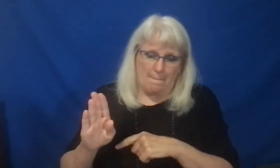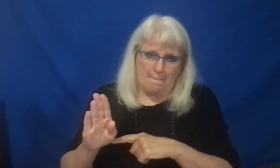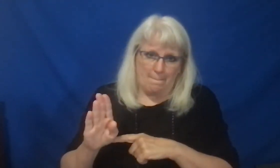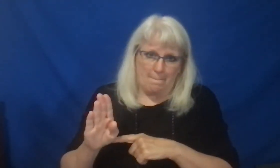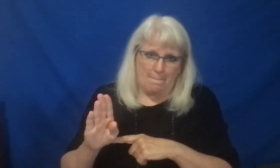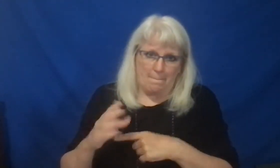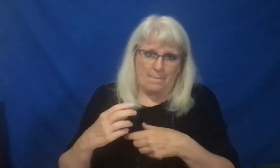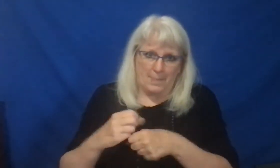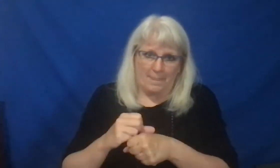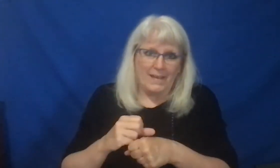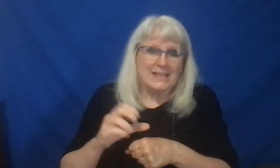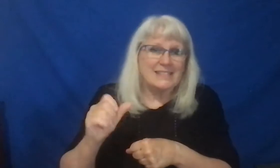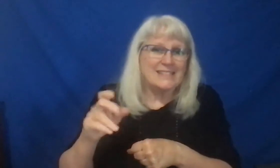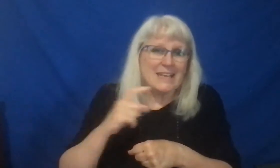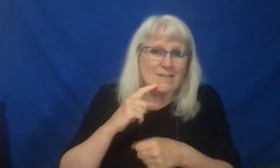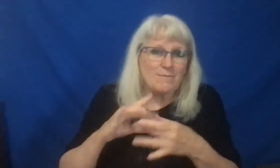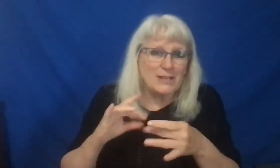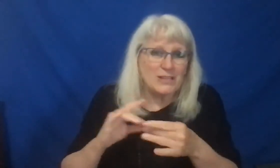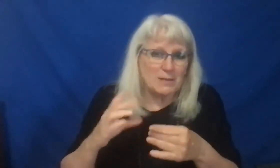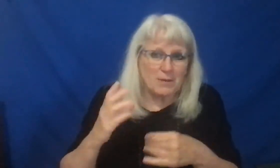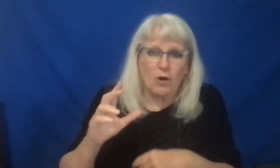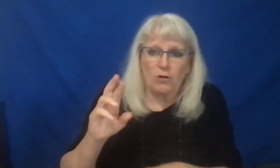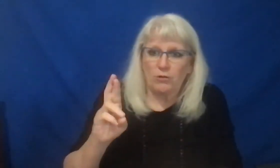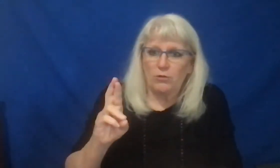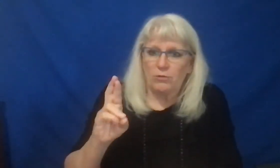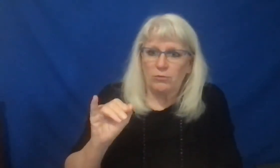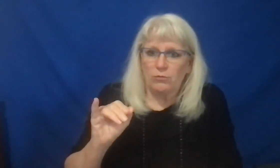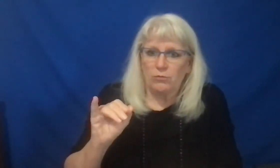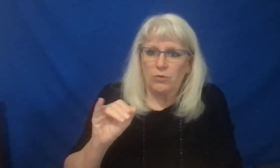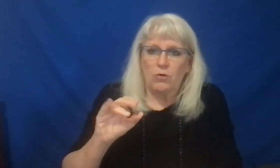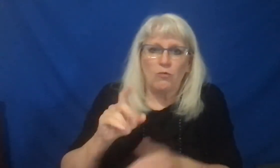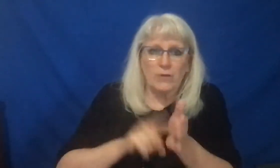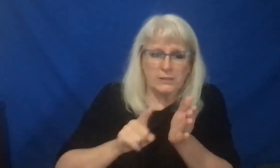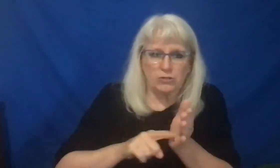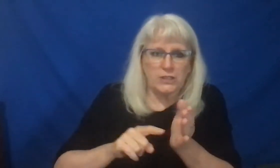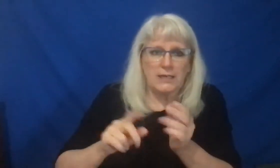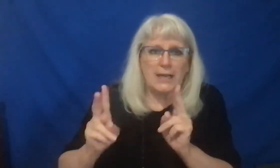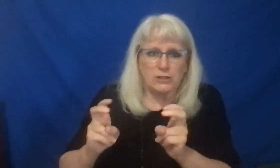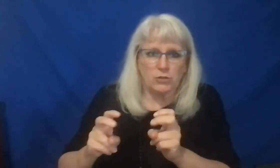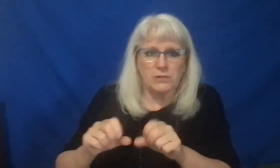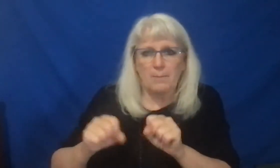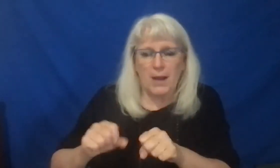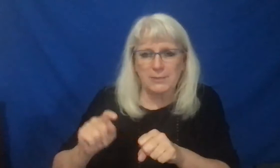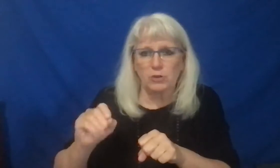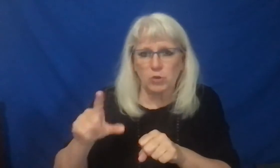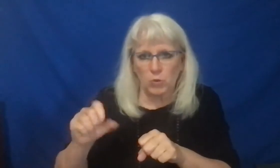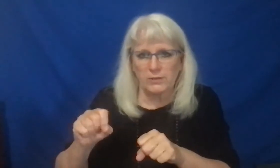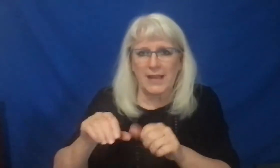Steve was mentioning it earlier. Researching issues, possible tools, and access to the big book.